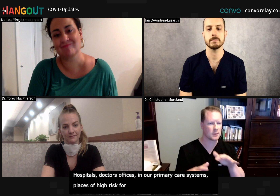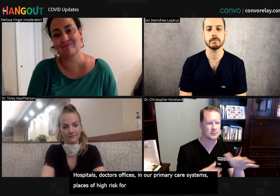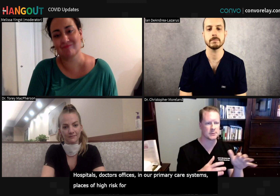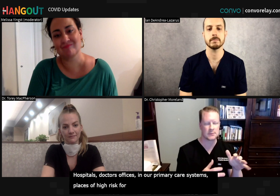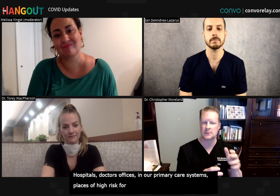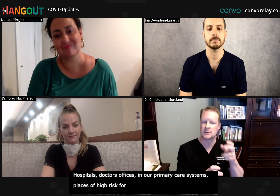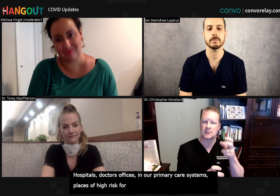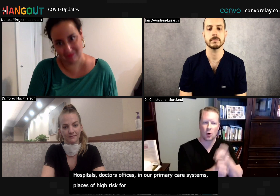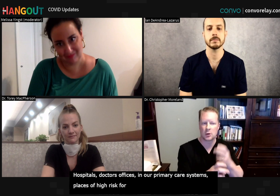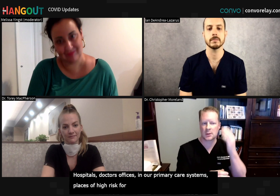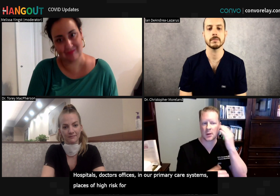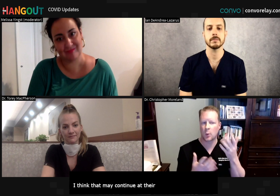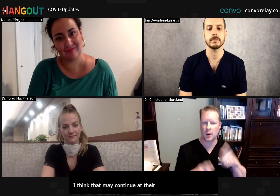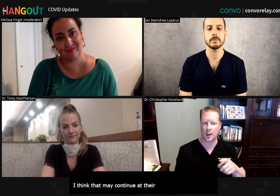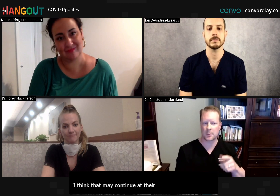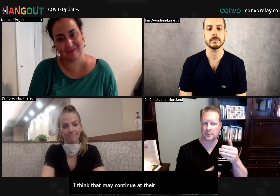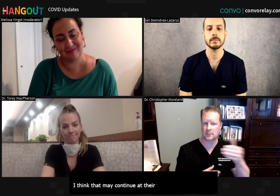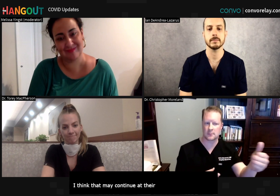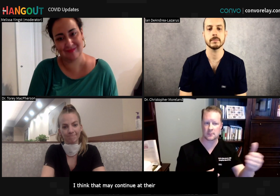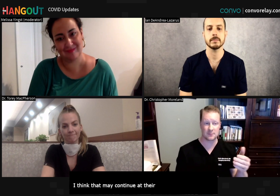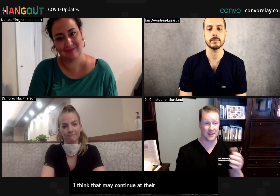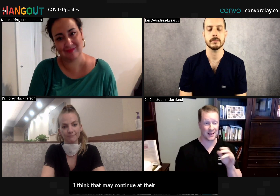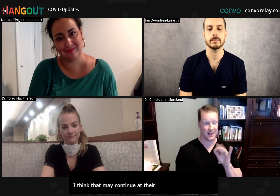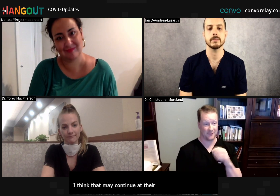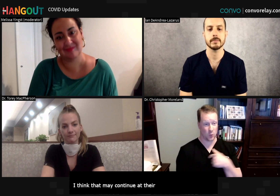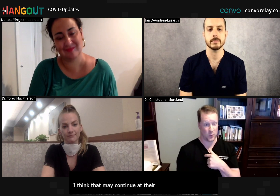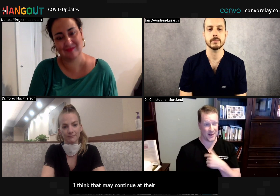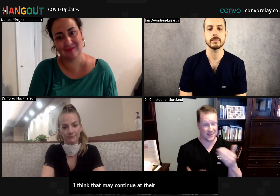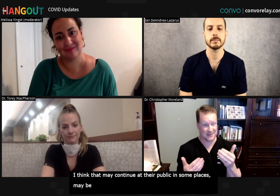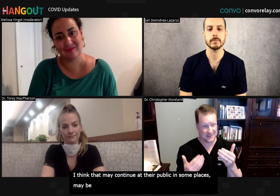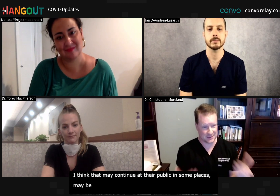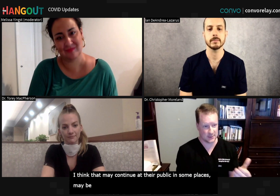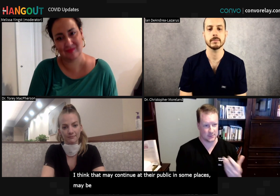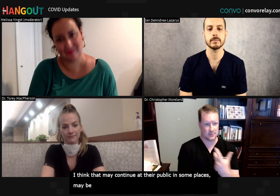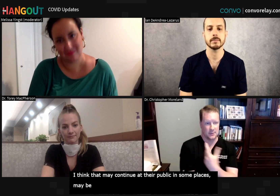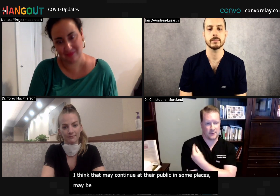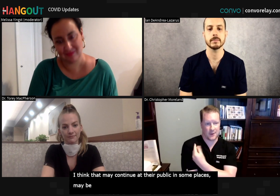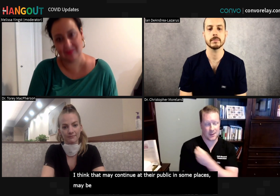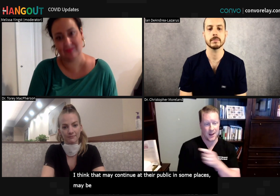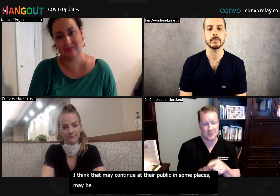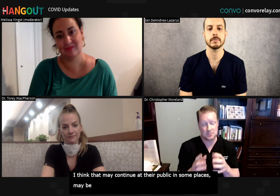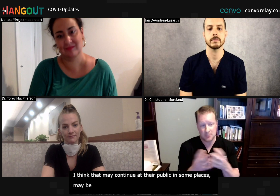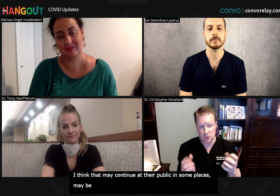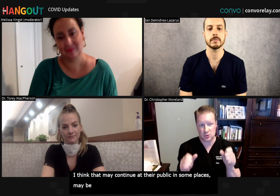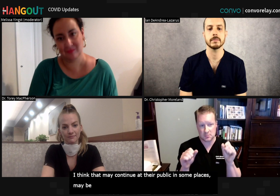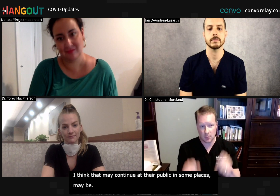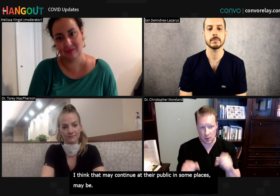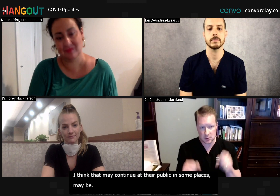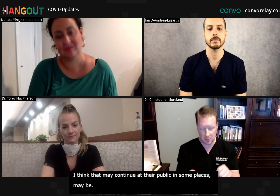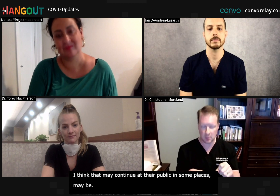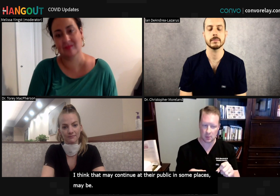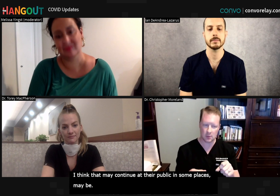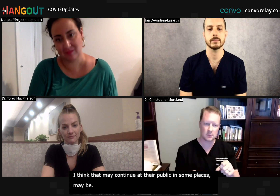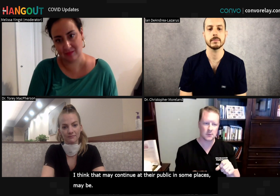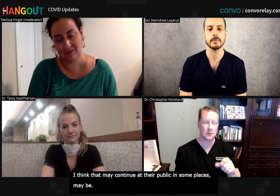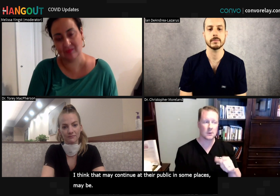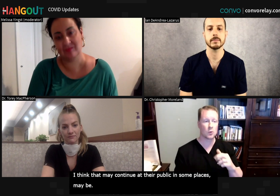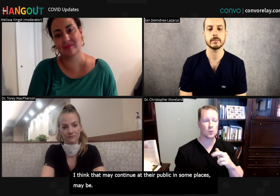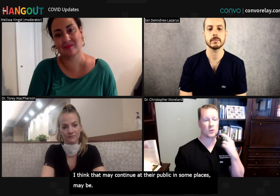some places, maybe not easy to predict that. So, as long as we go and get vaccinated